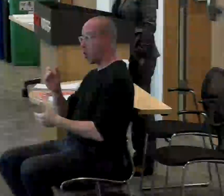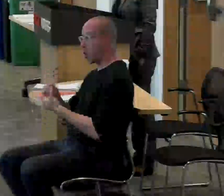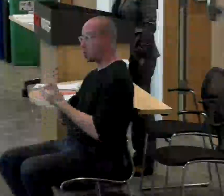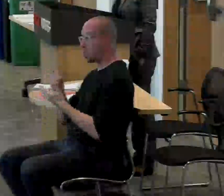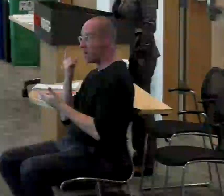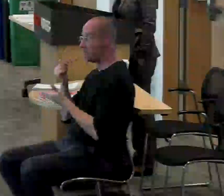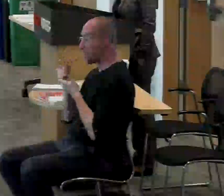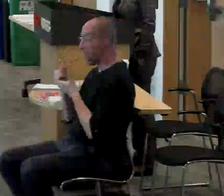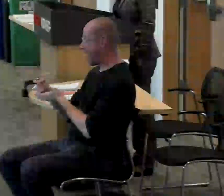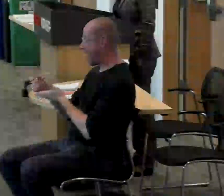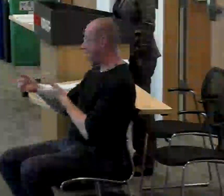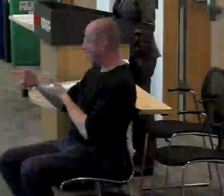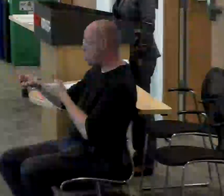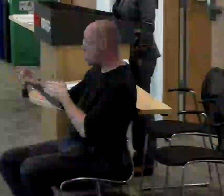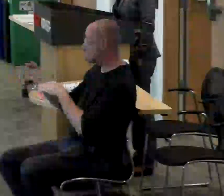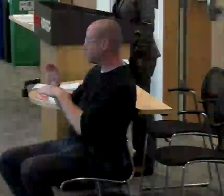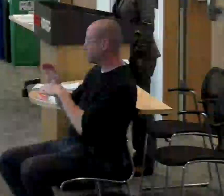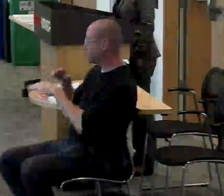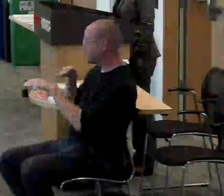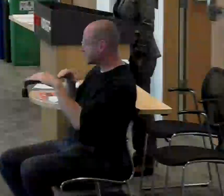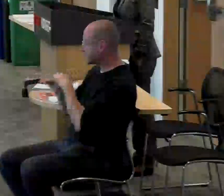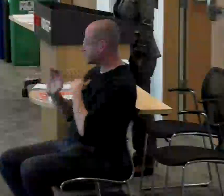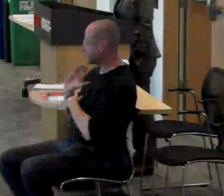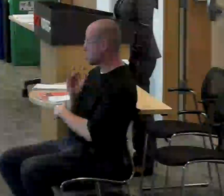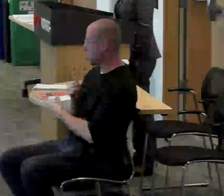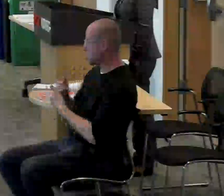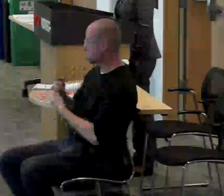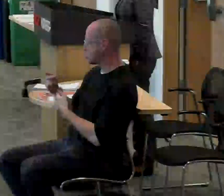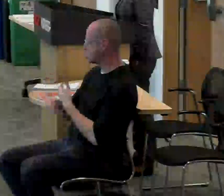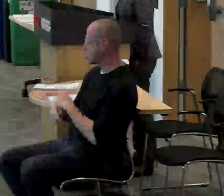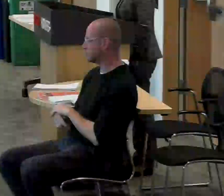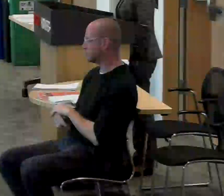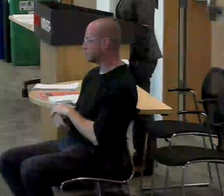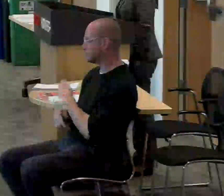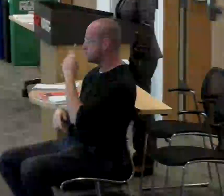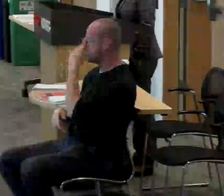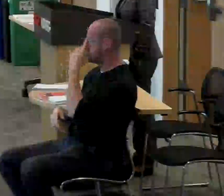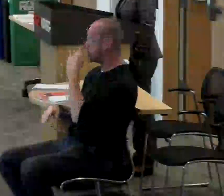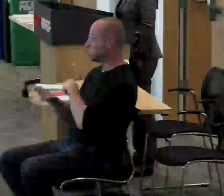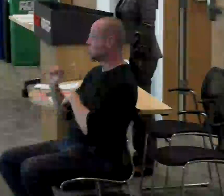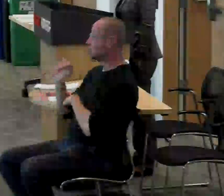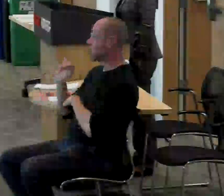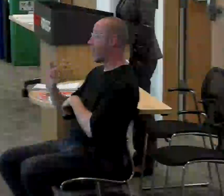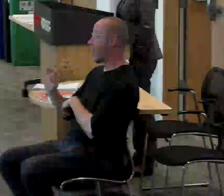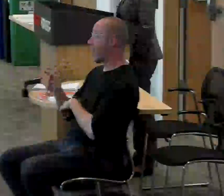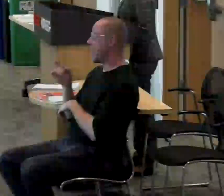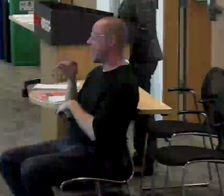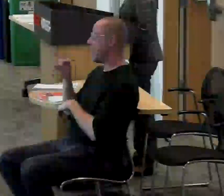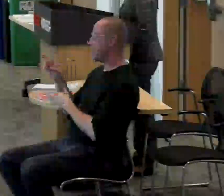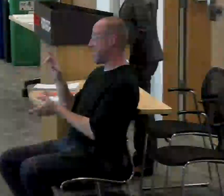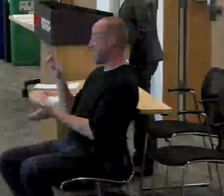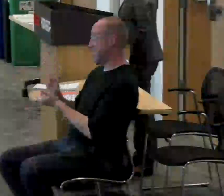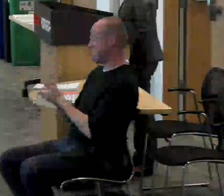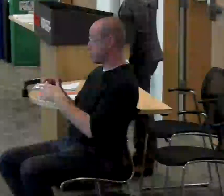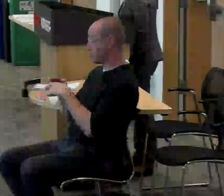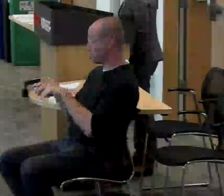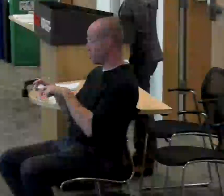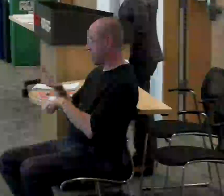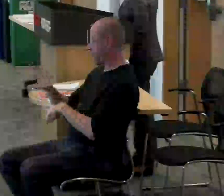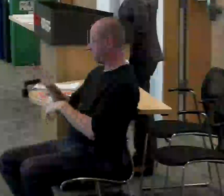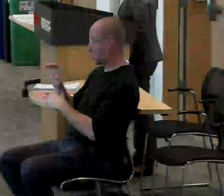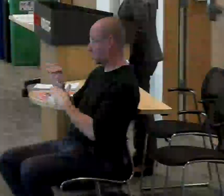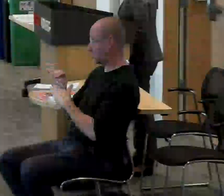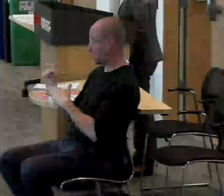this market, and we have high standards of care. If they cut you a check for $400, we expect you to get that